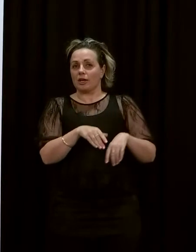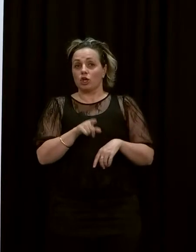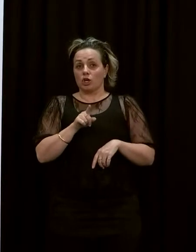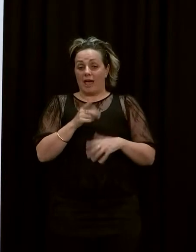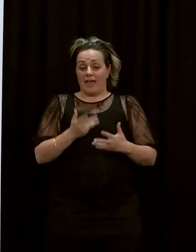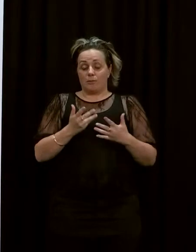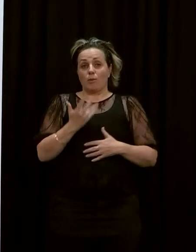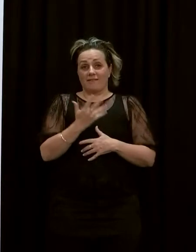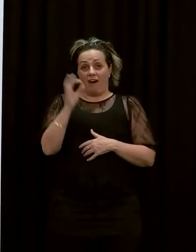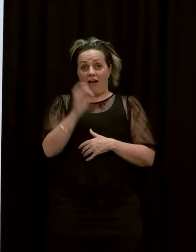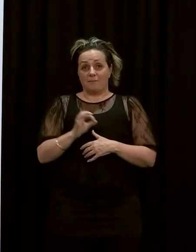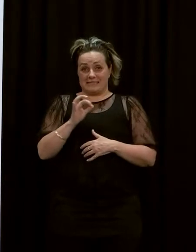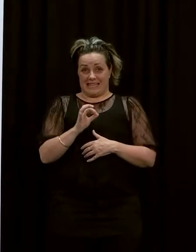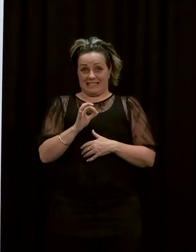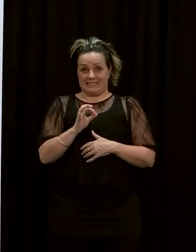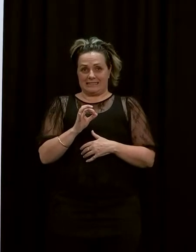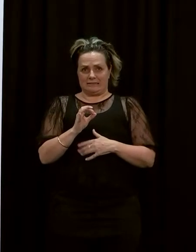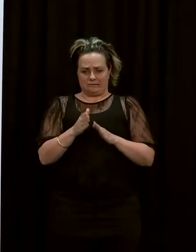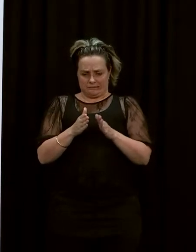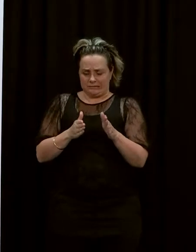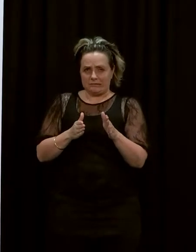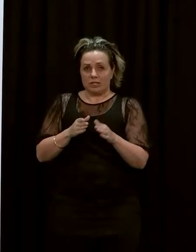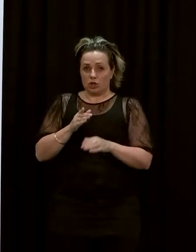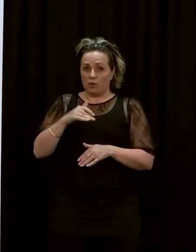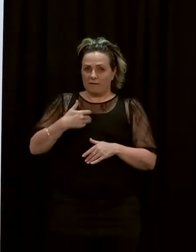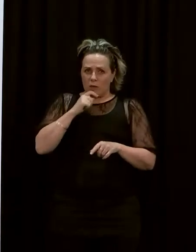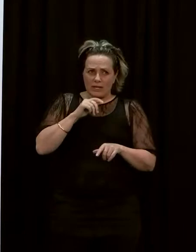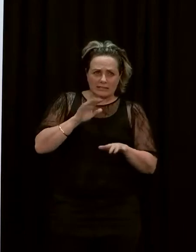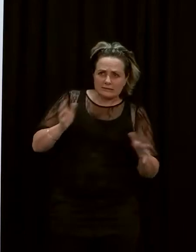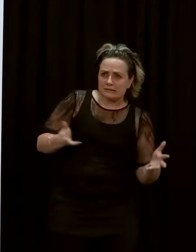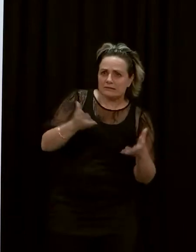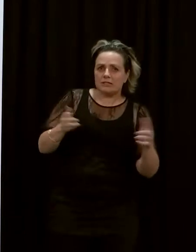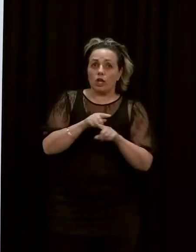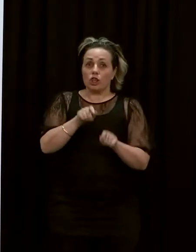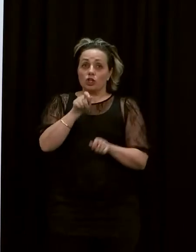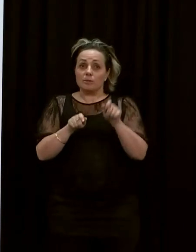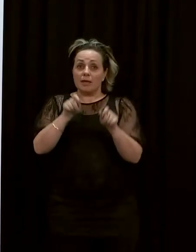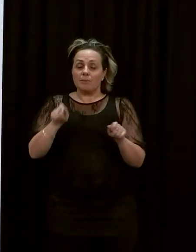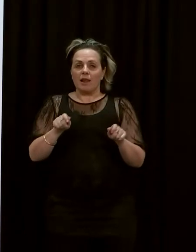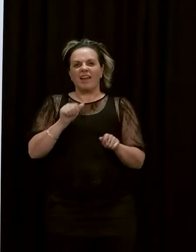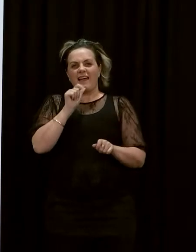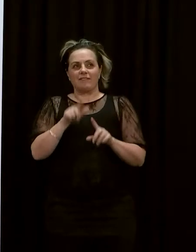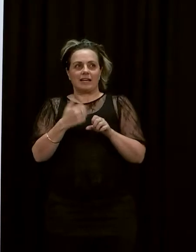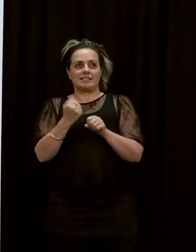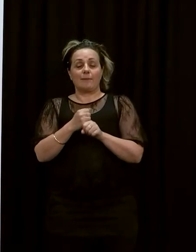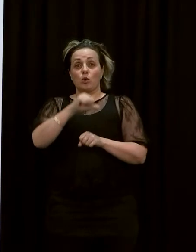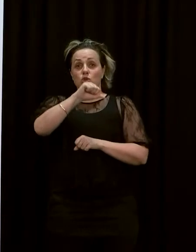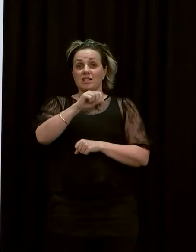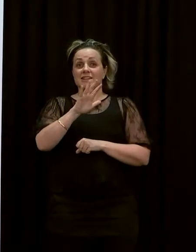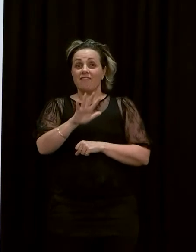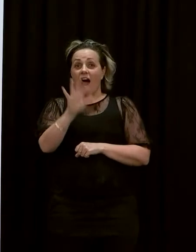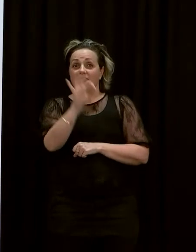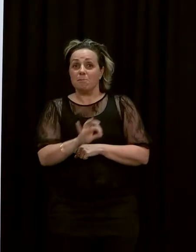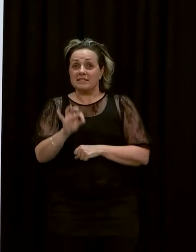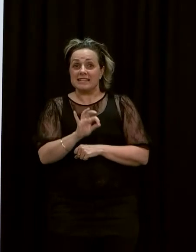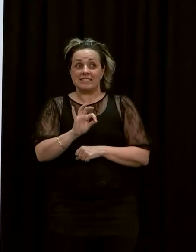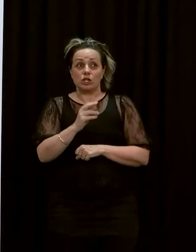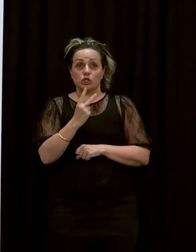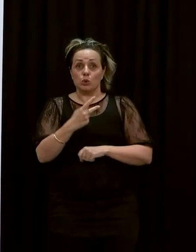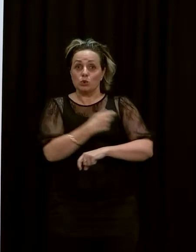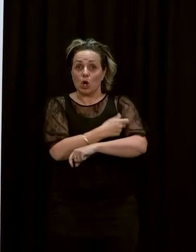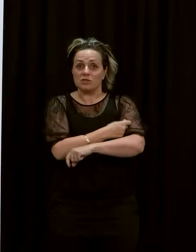are there efforts to reach out to those people? Because it would seem to be, if you did set a target of 95%, then you need to get 100% first dose. Yes,